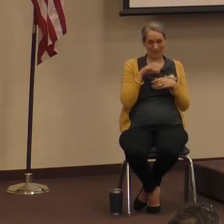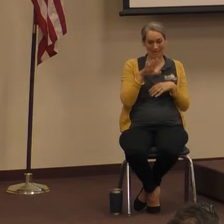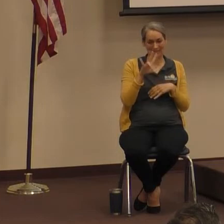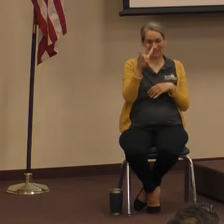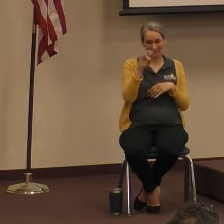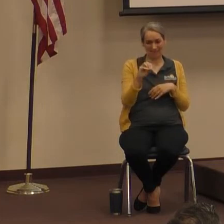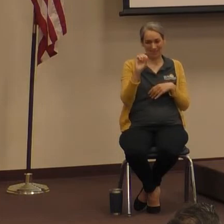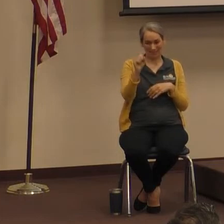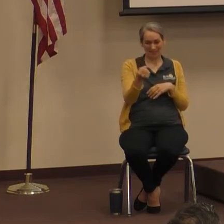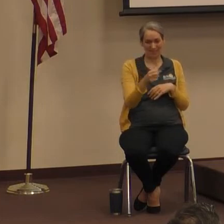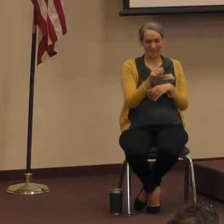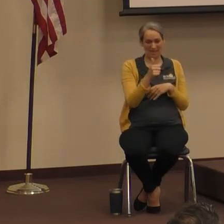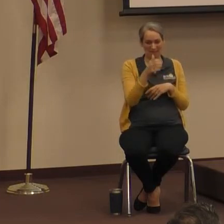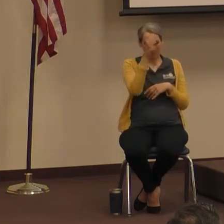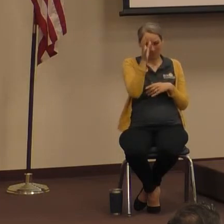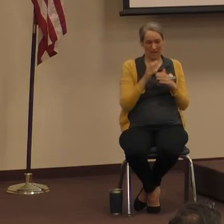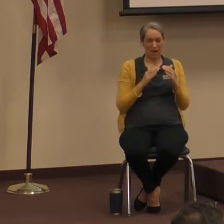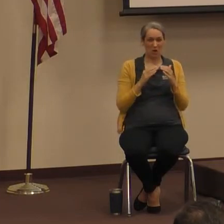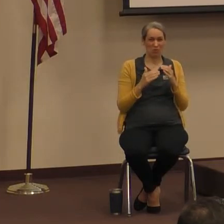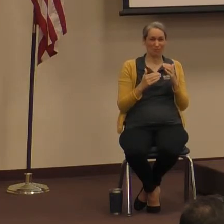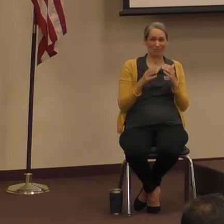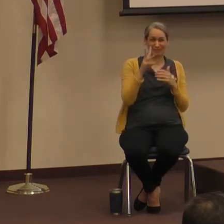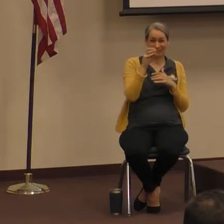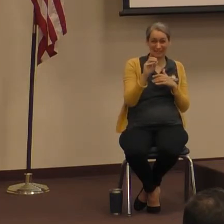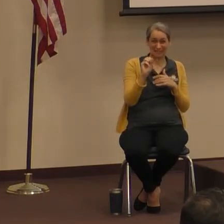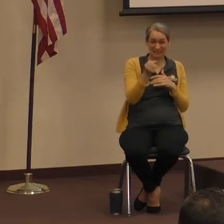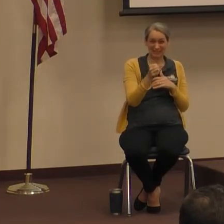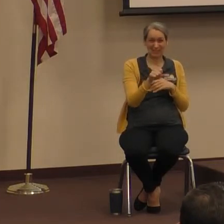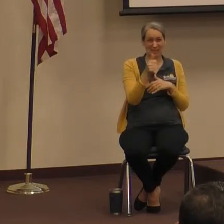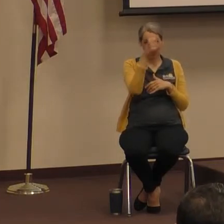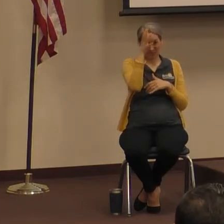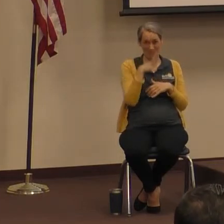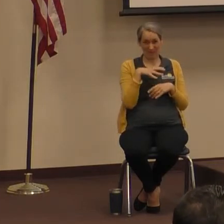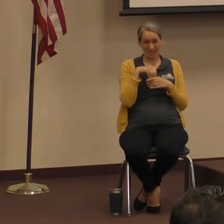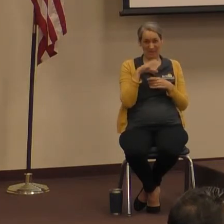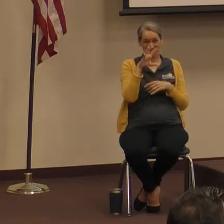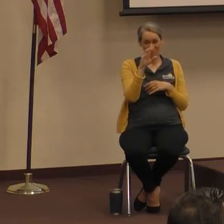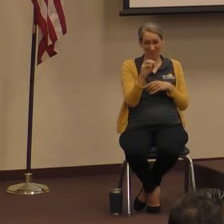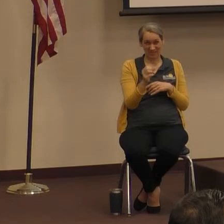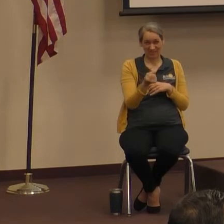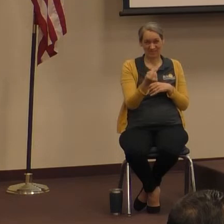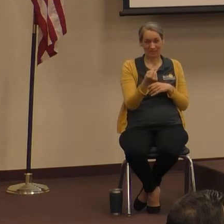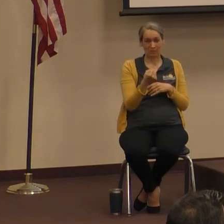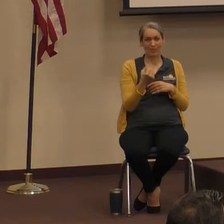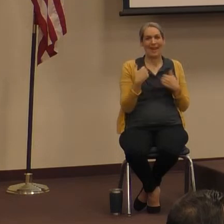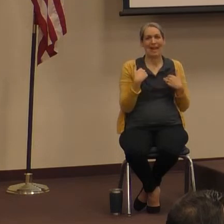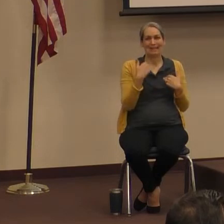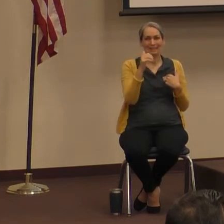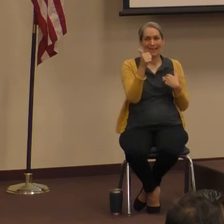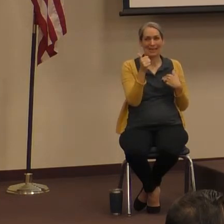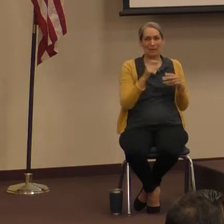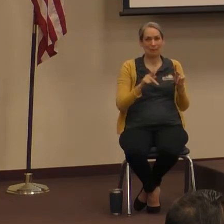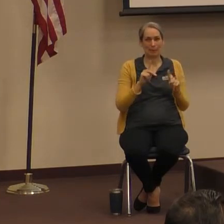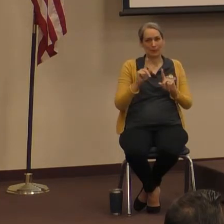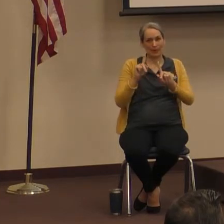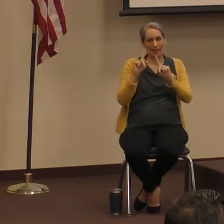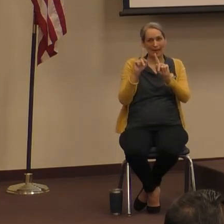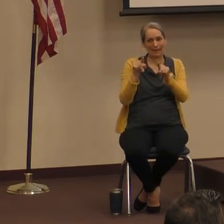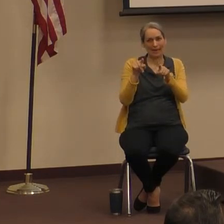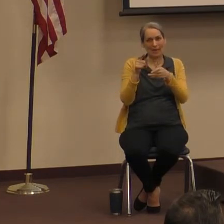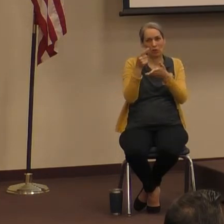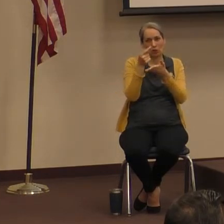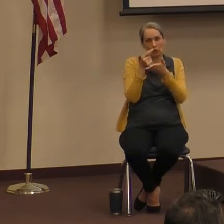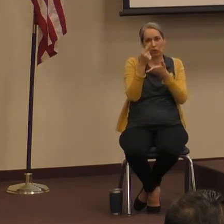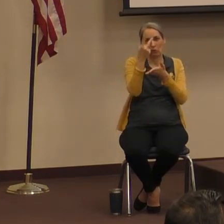who was pushing 70, in his 60s, and another guy in his 50s. Out of 10 guys that had come to this treatment facility,